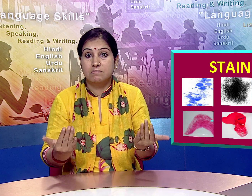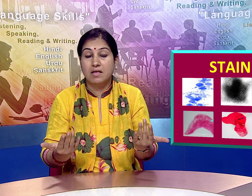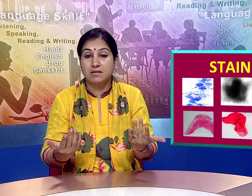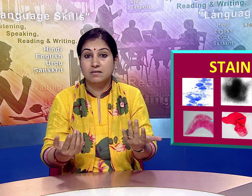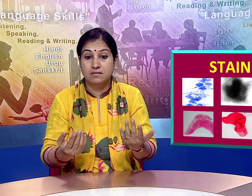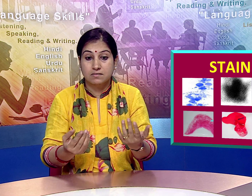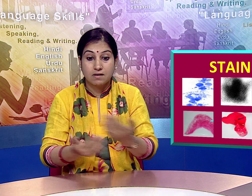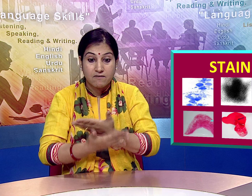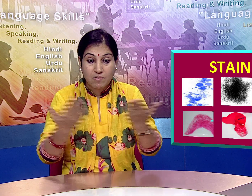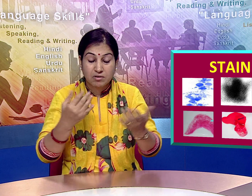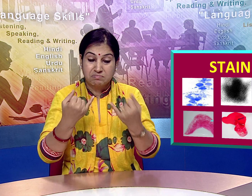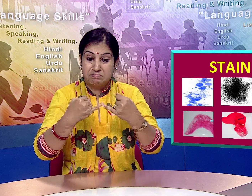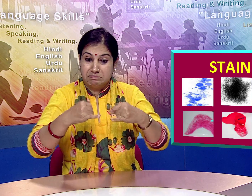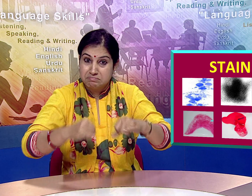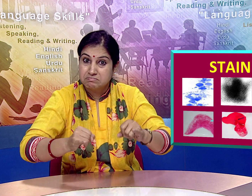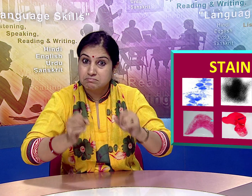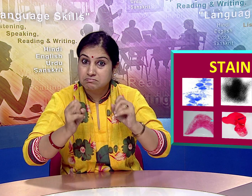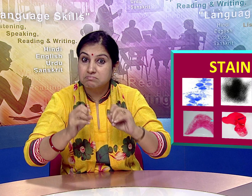can destroy the fabric